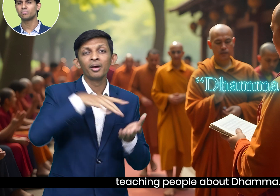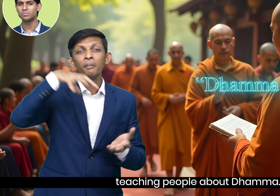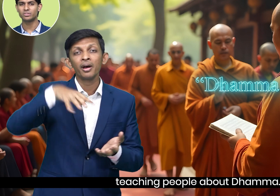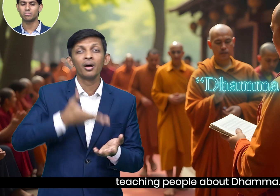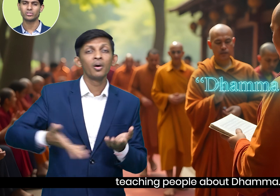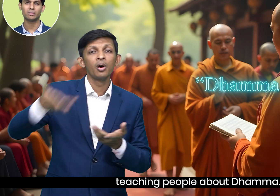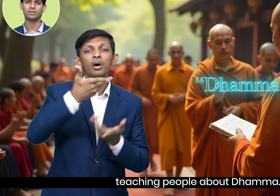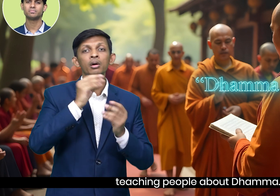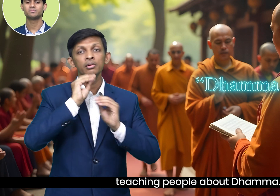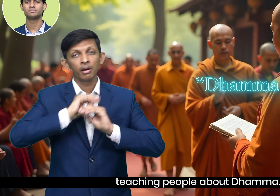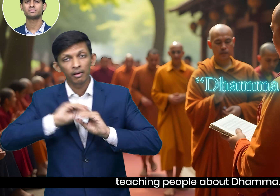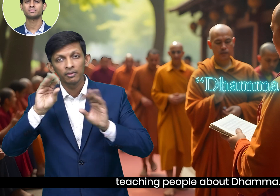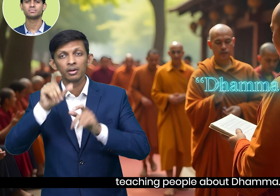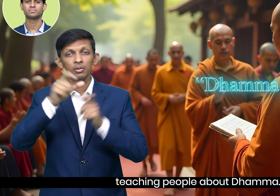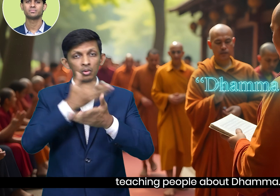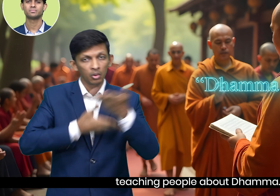teaching people about Dhamma.